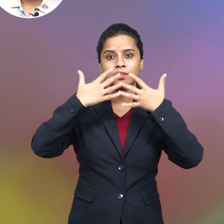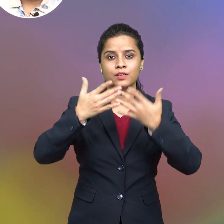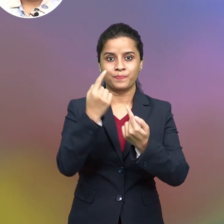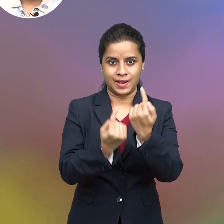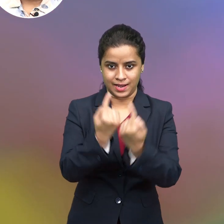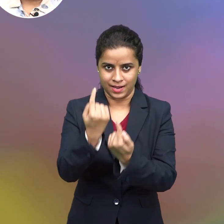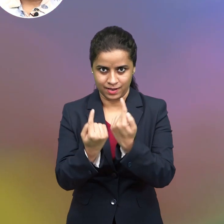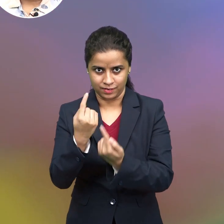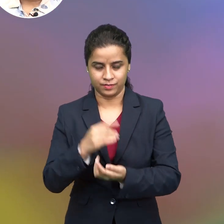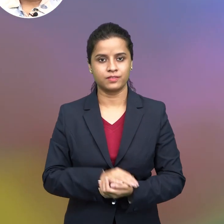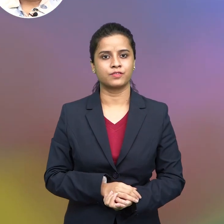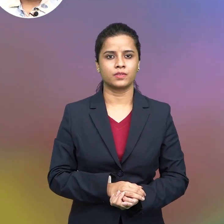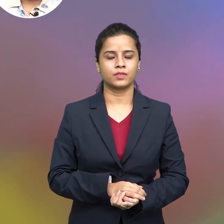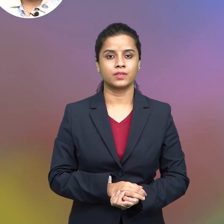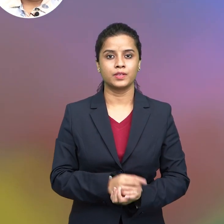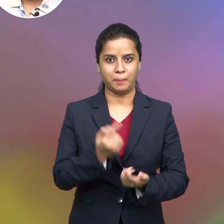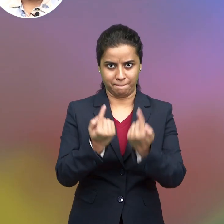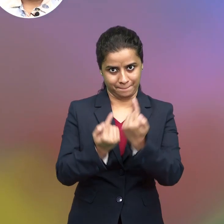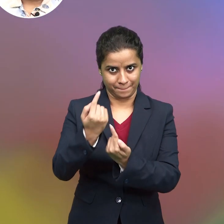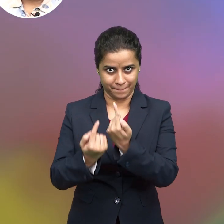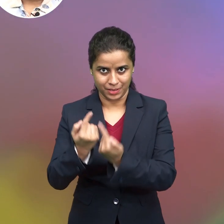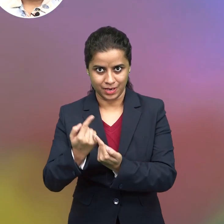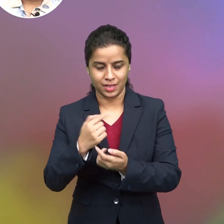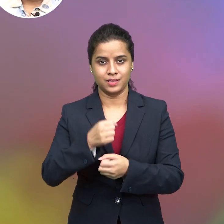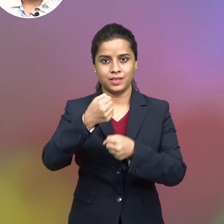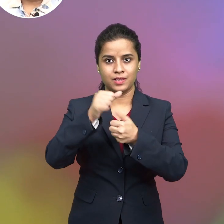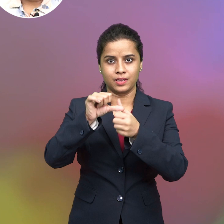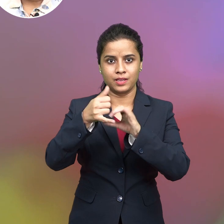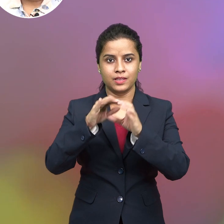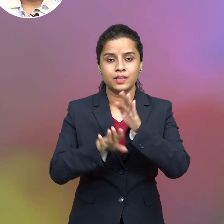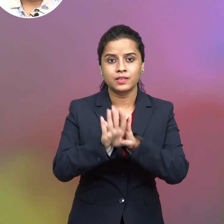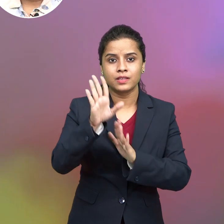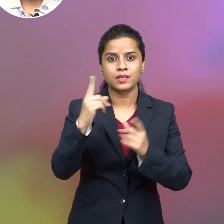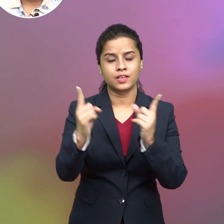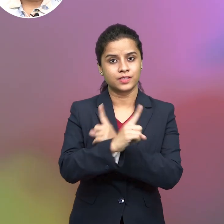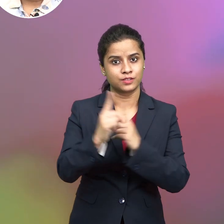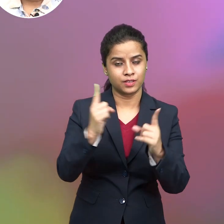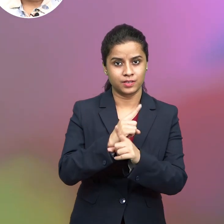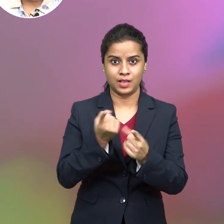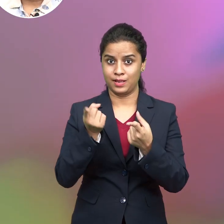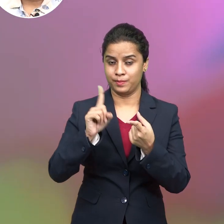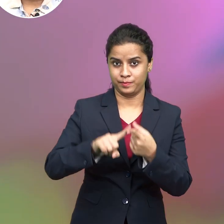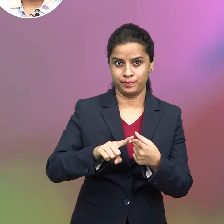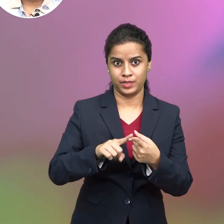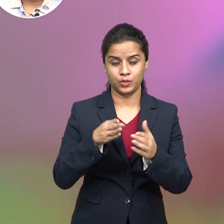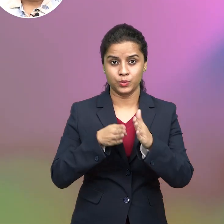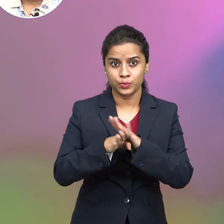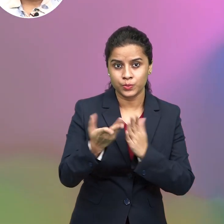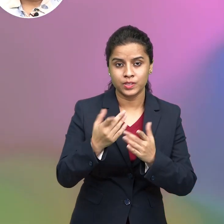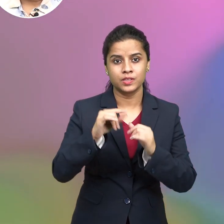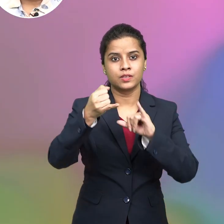Respiration in plants. In plants, the gaseous exchange occurs through